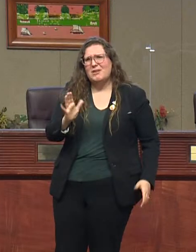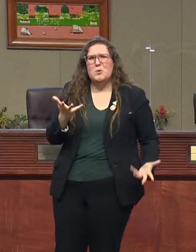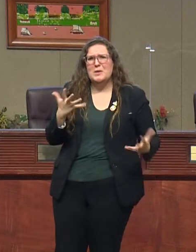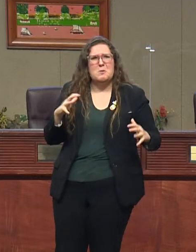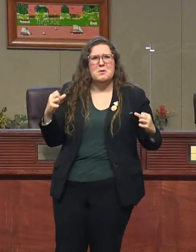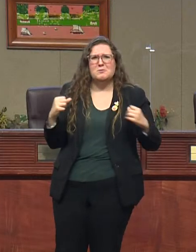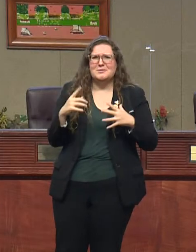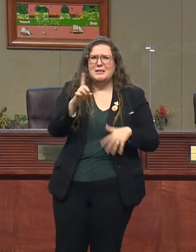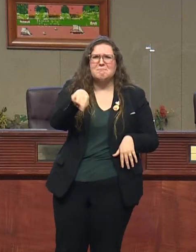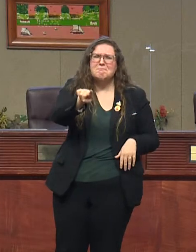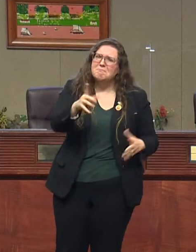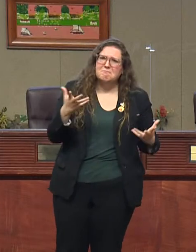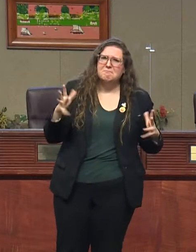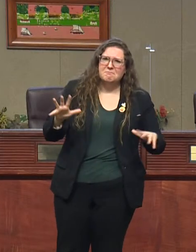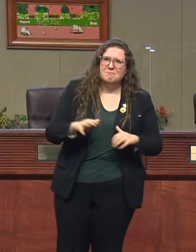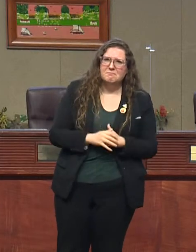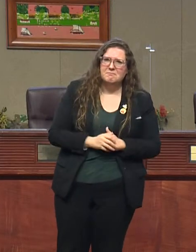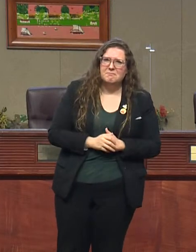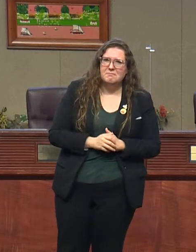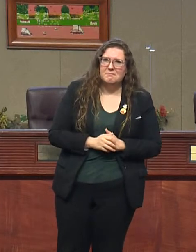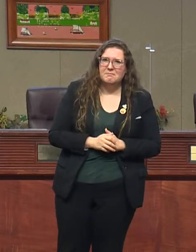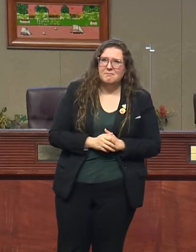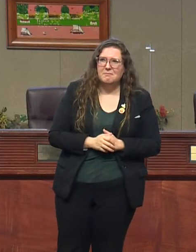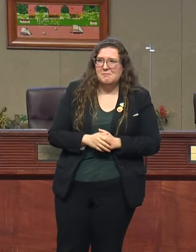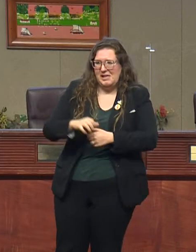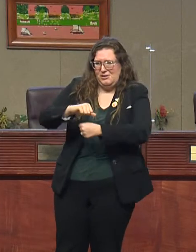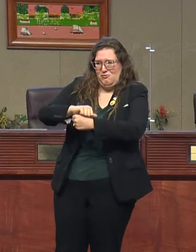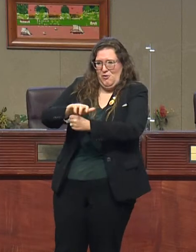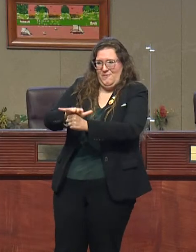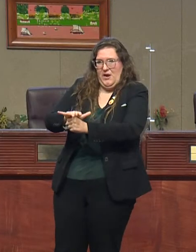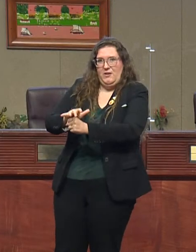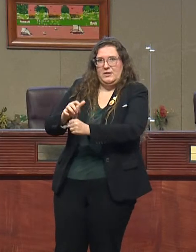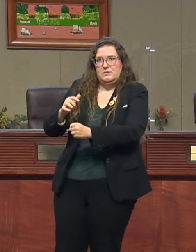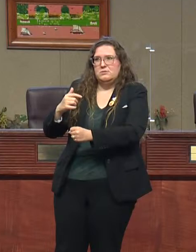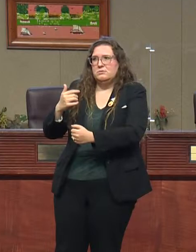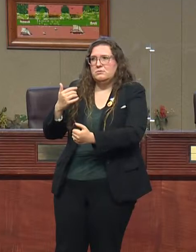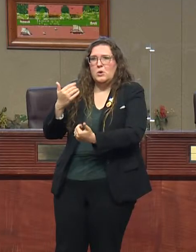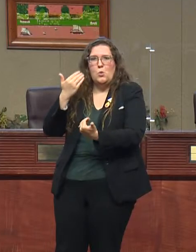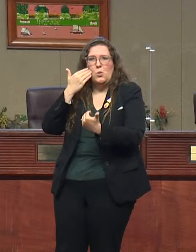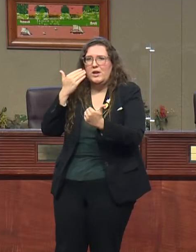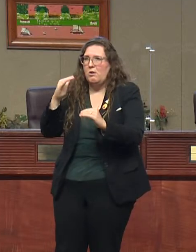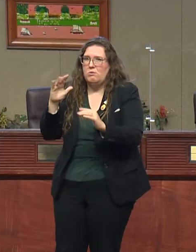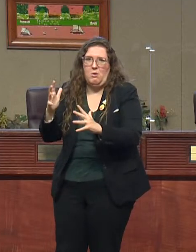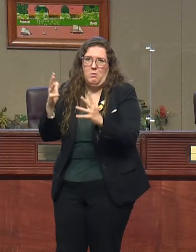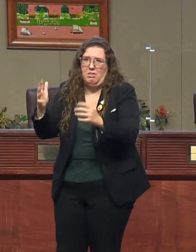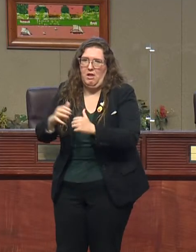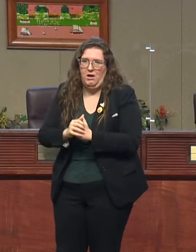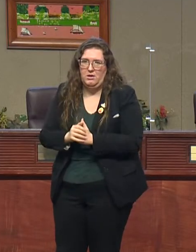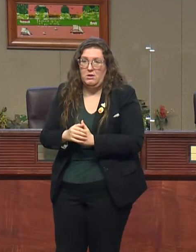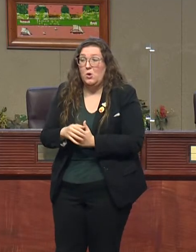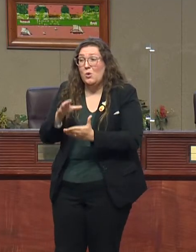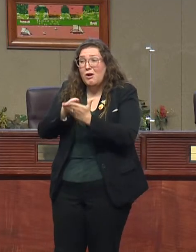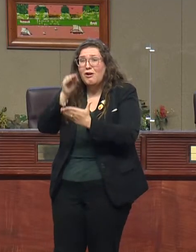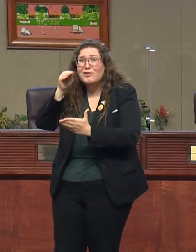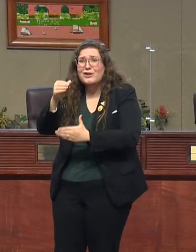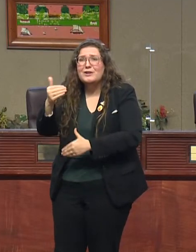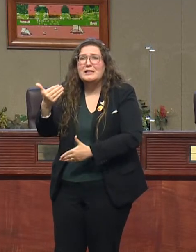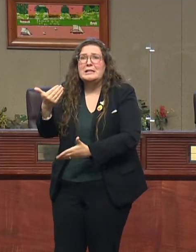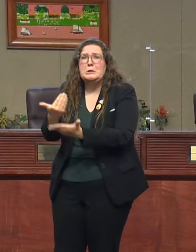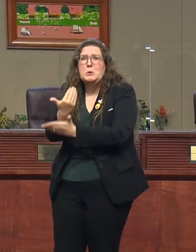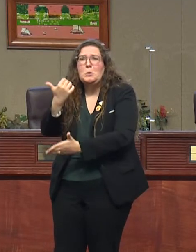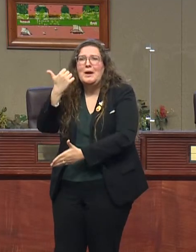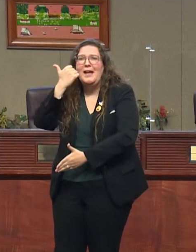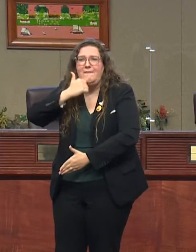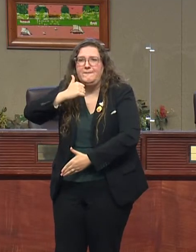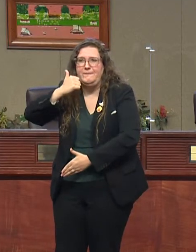that. But this virus has many unknown factors that we are discovering. So the